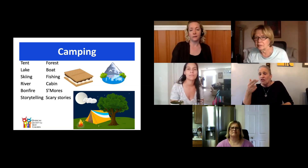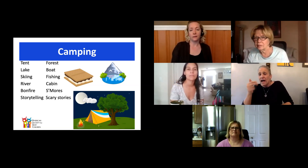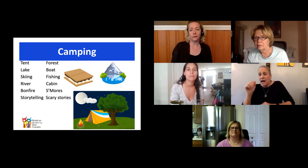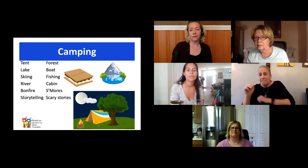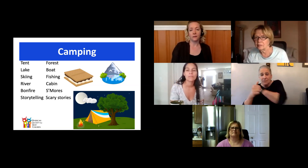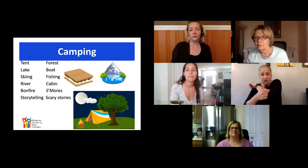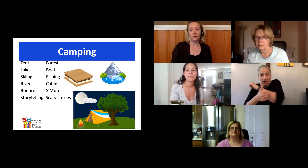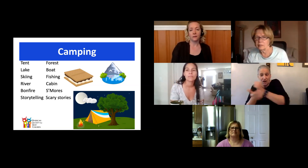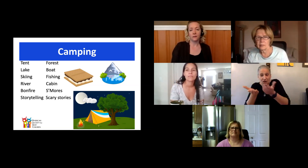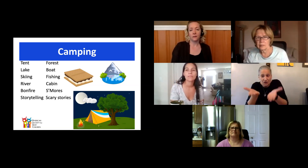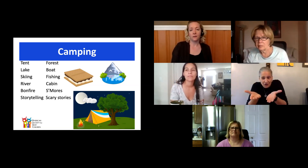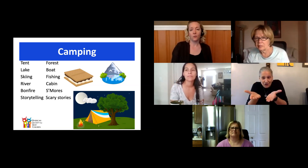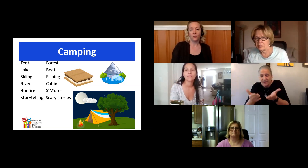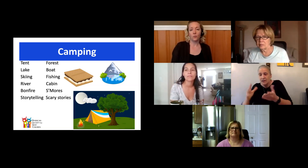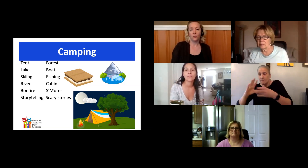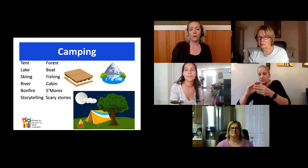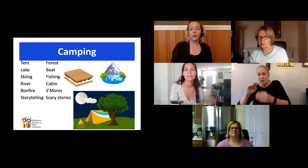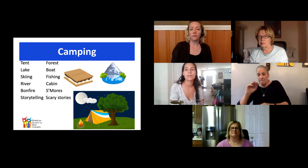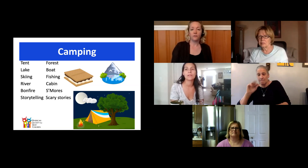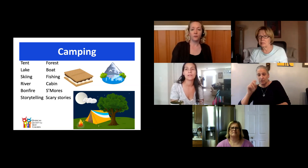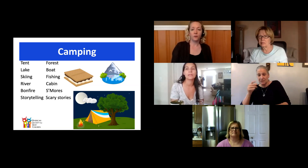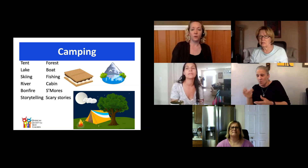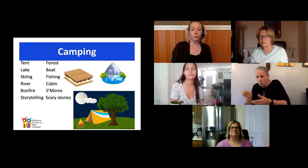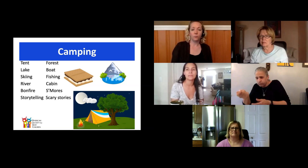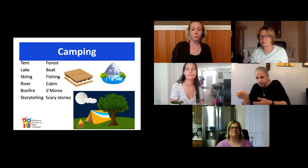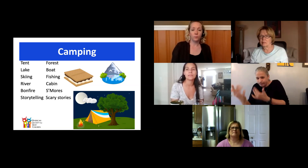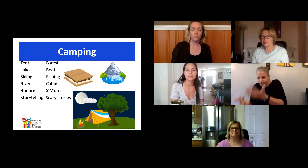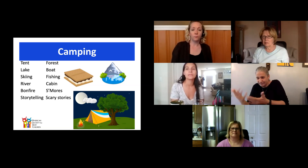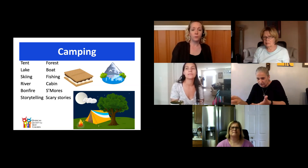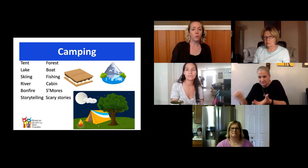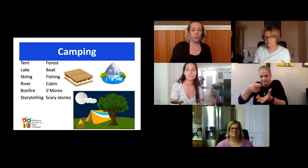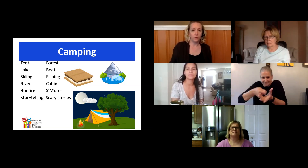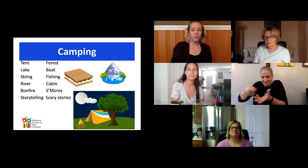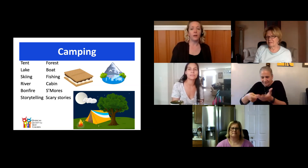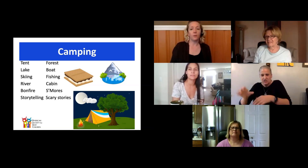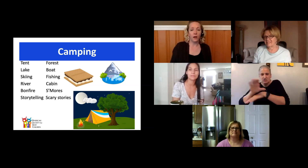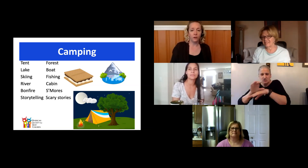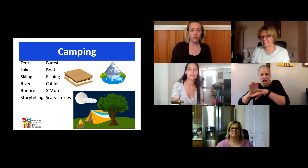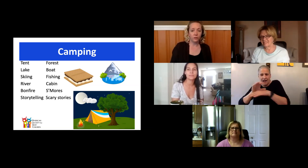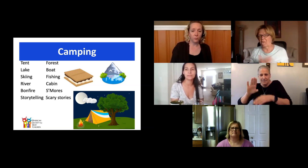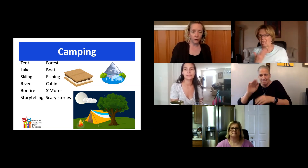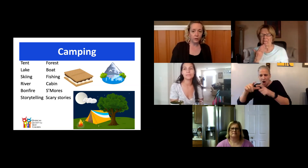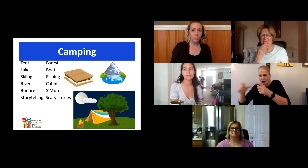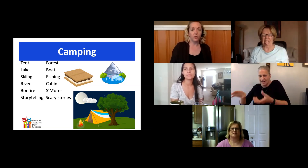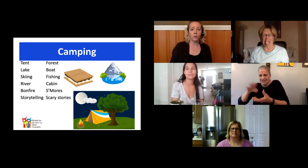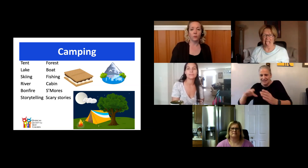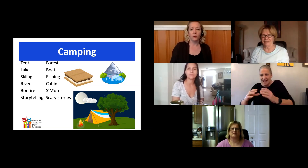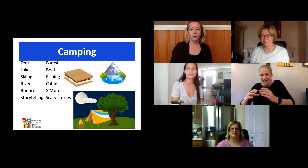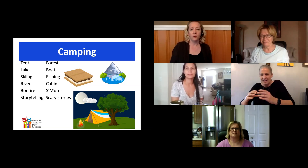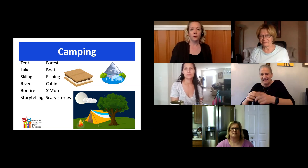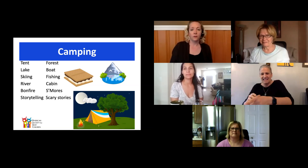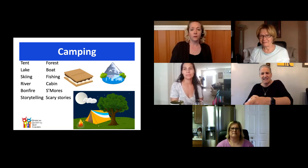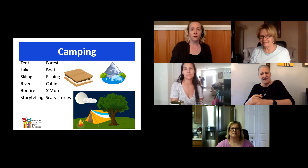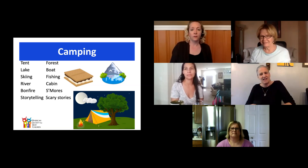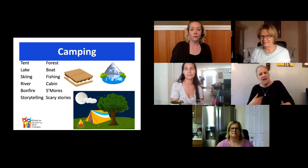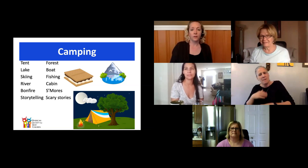And for, s'mores, the graham cracker, the marshmallow that you put on there, the chocolatey goodness